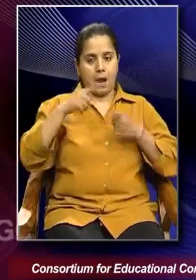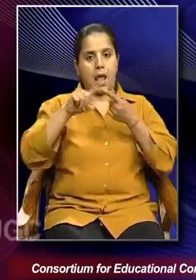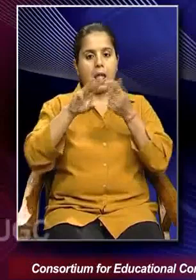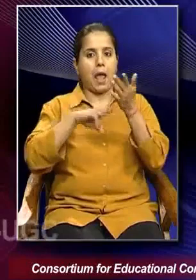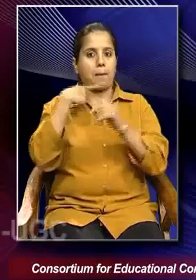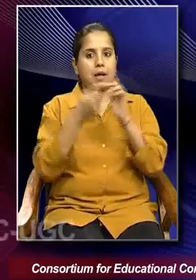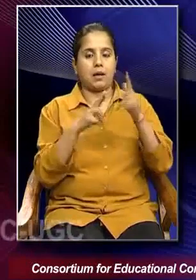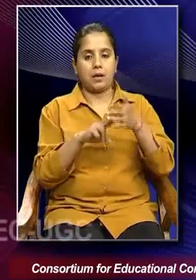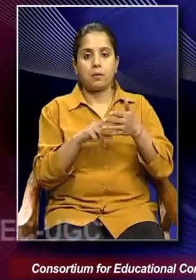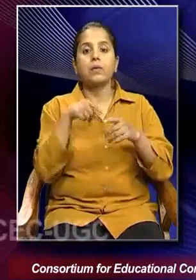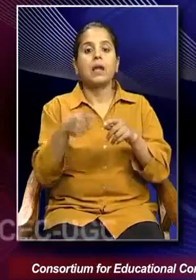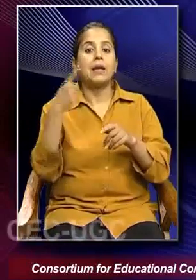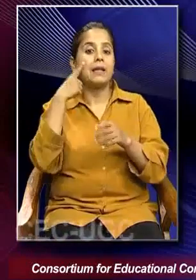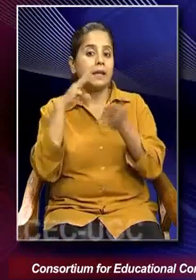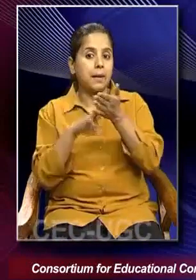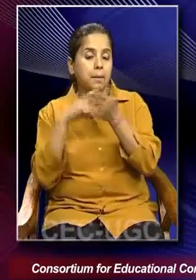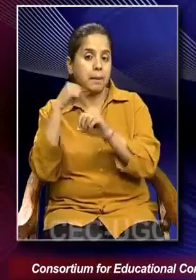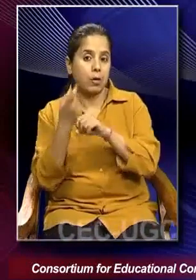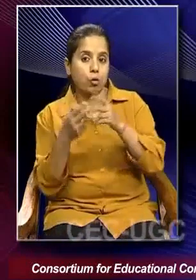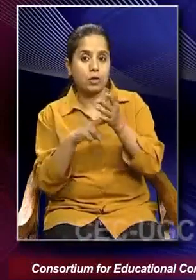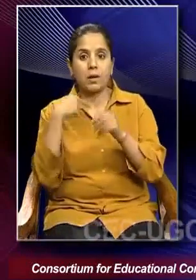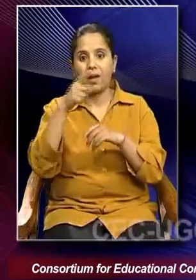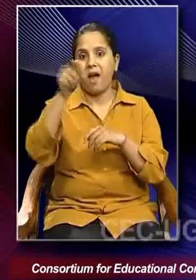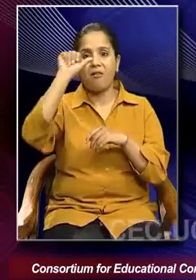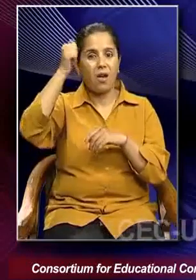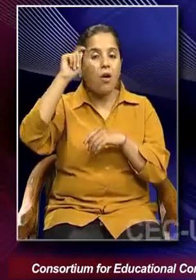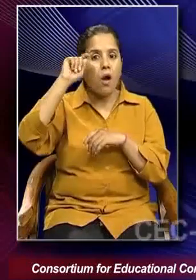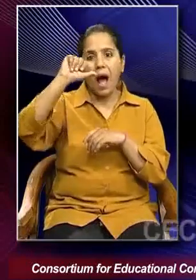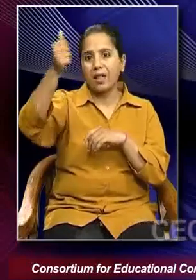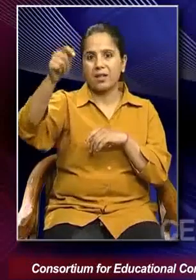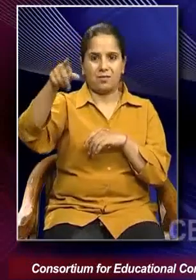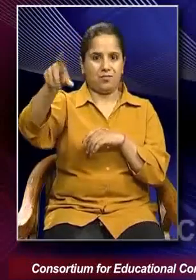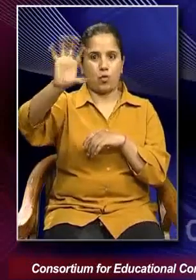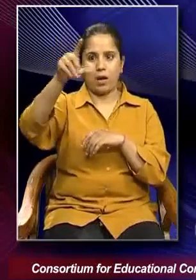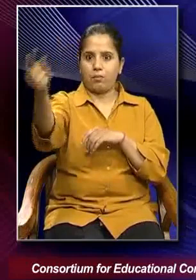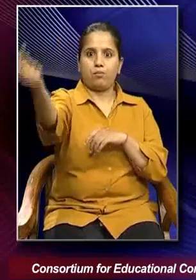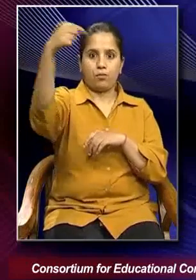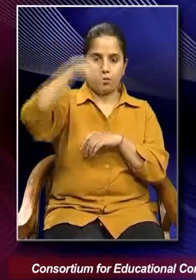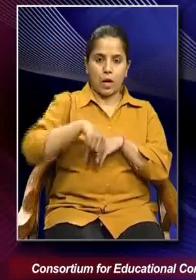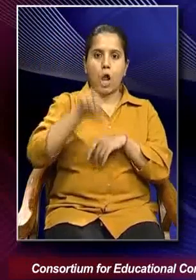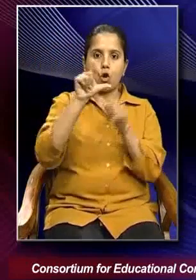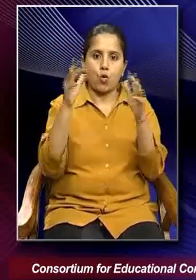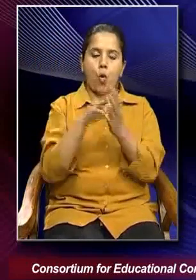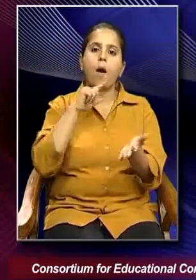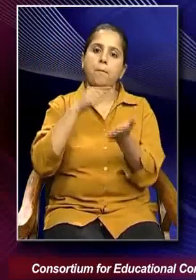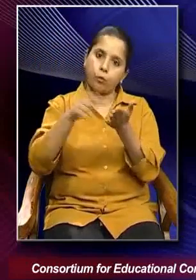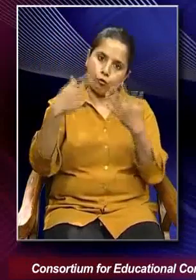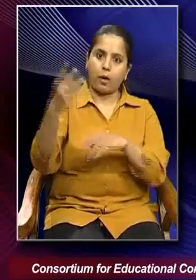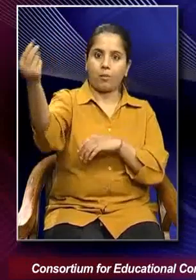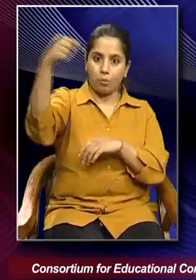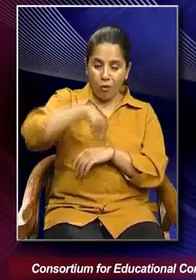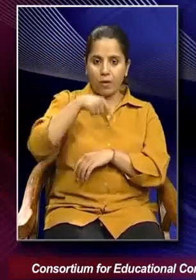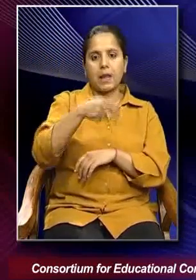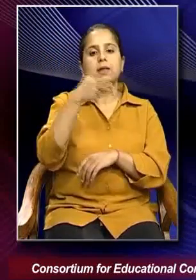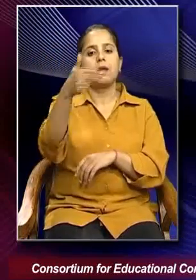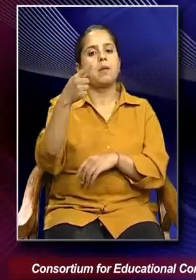and immigration wherein people from outside other country are legally moving into the other country.